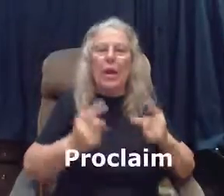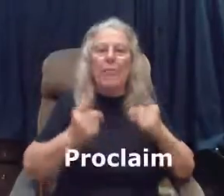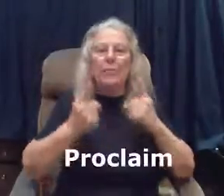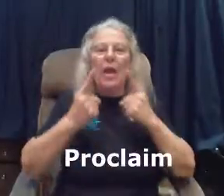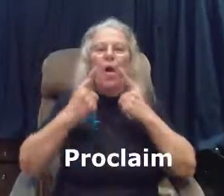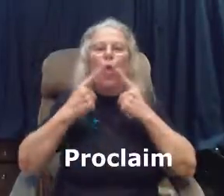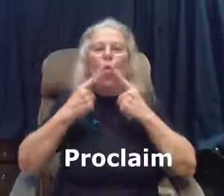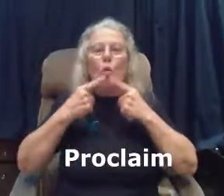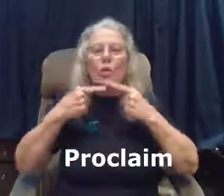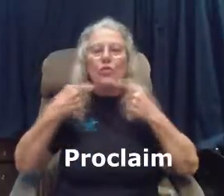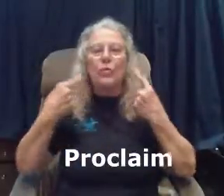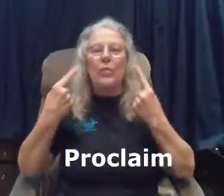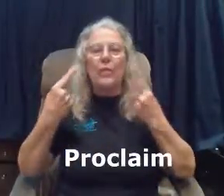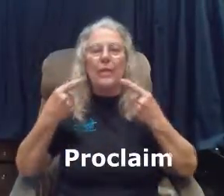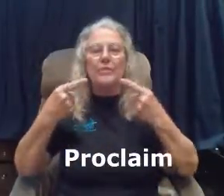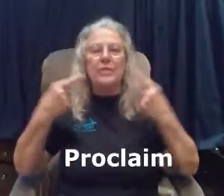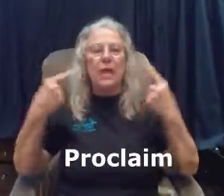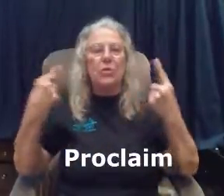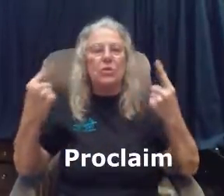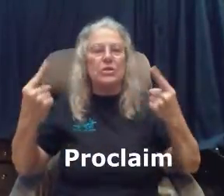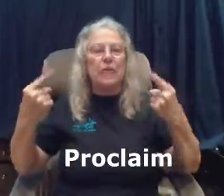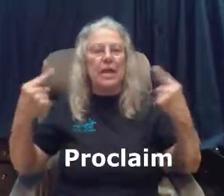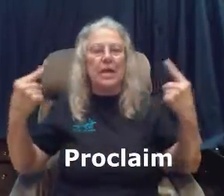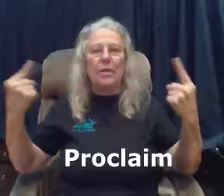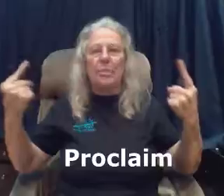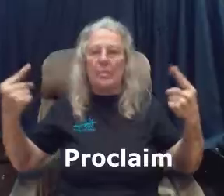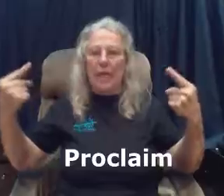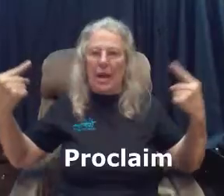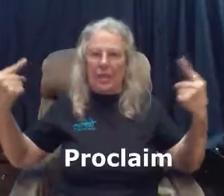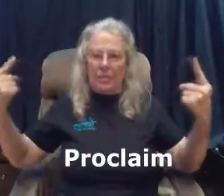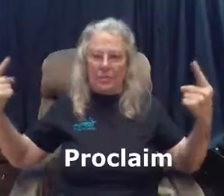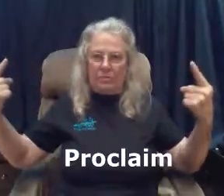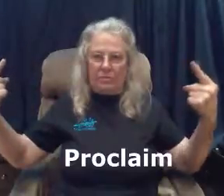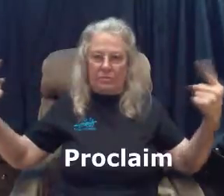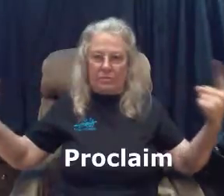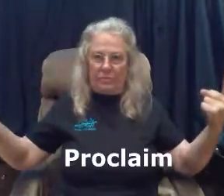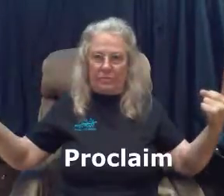Proclaim, words from the lips, and we're just taking them out.